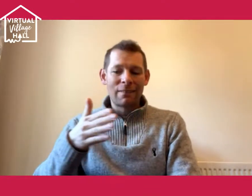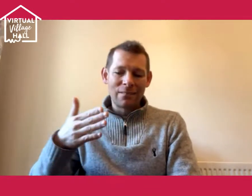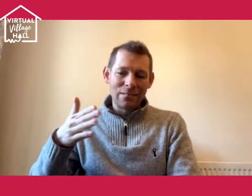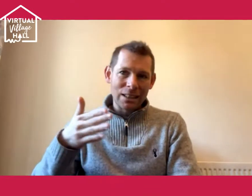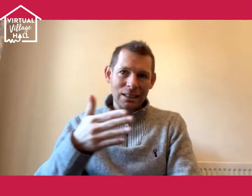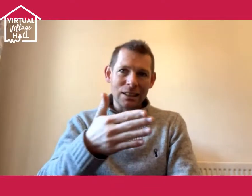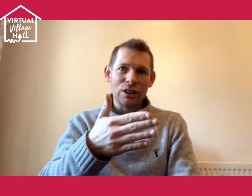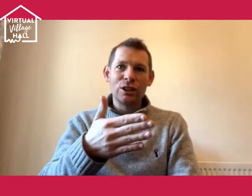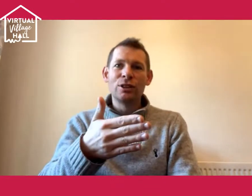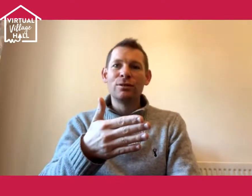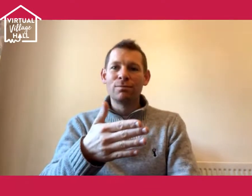fish.